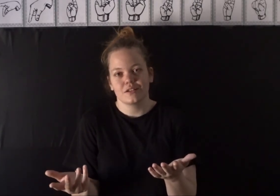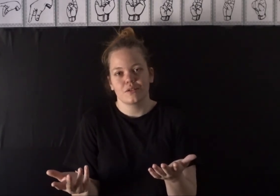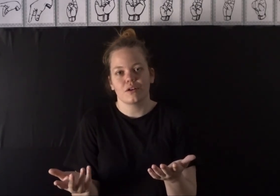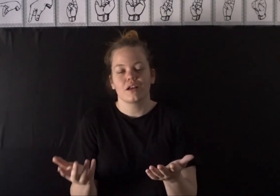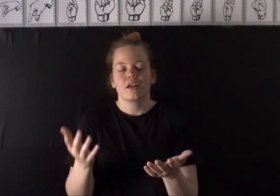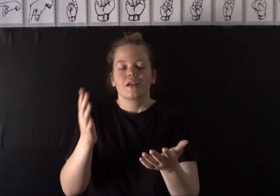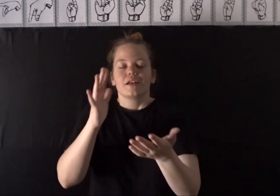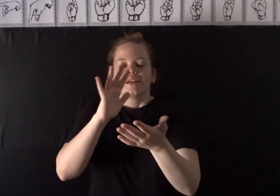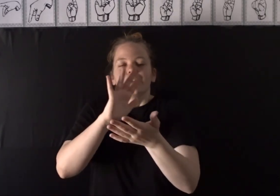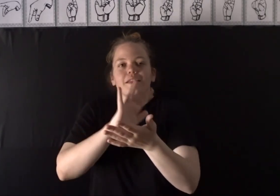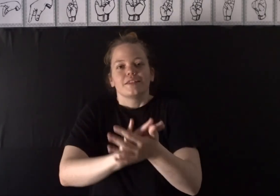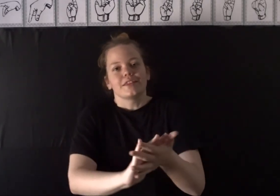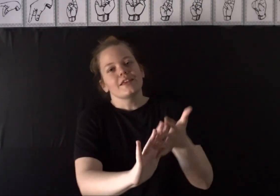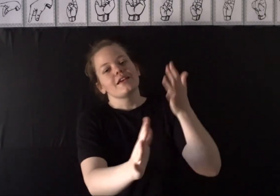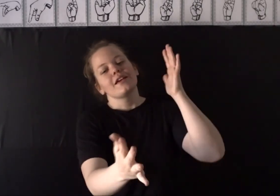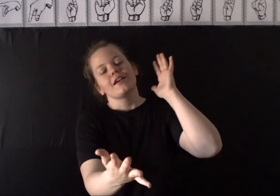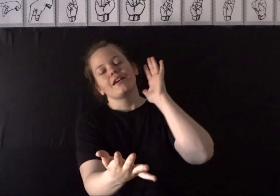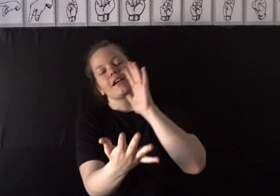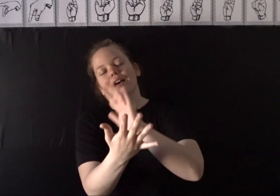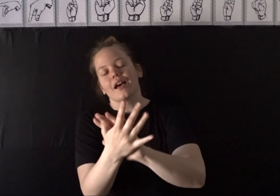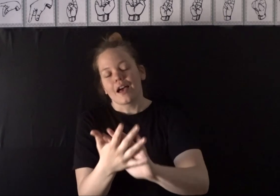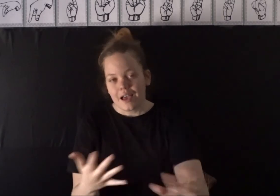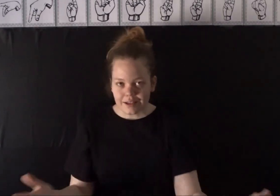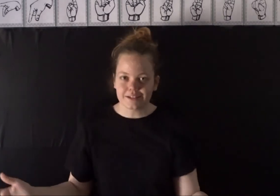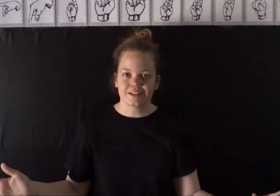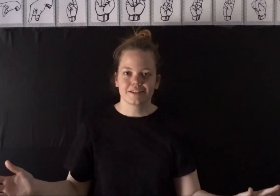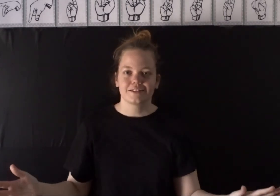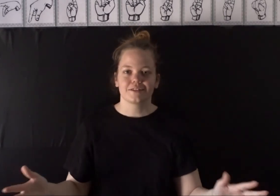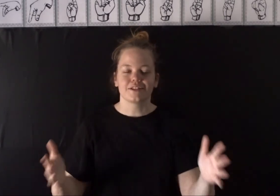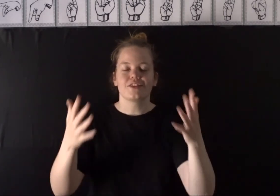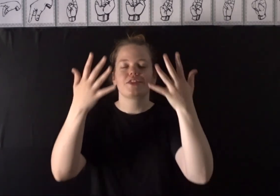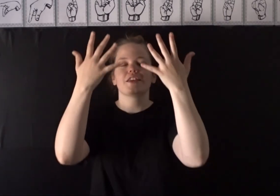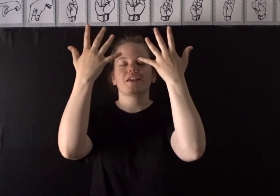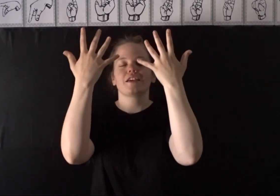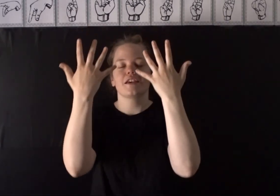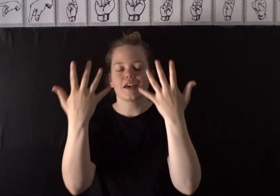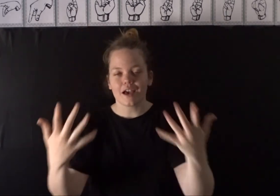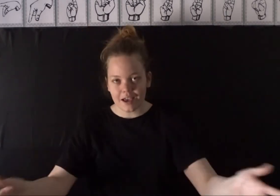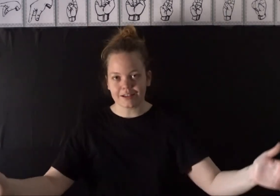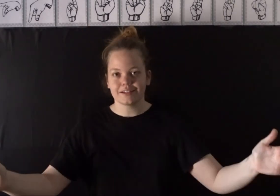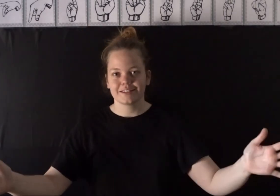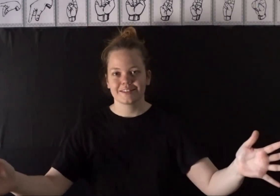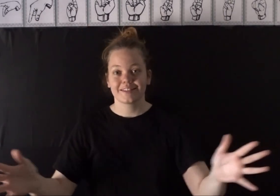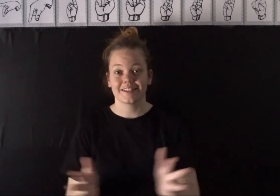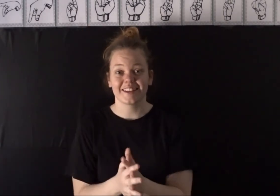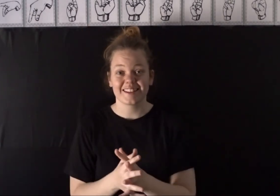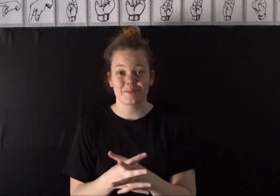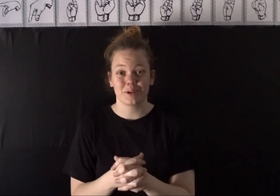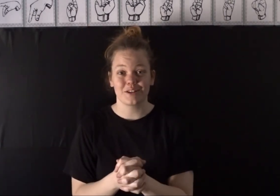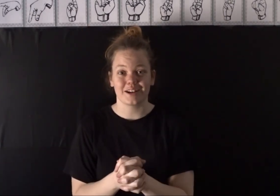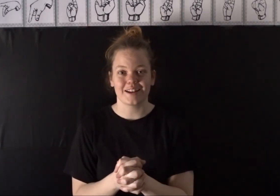Or, the end. The end. It's a pretty great ending,